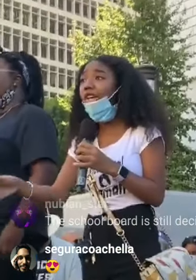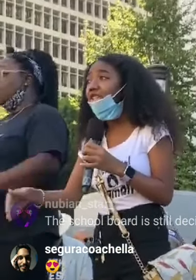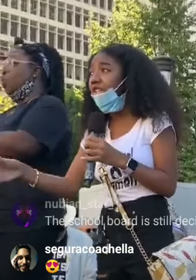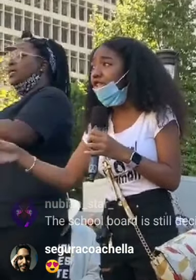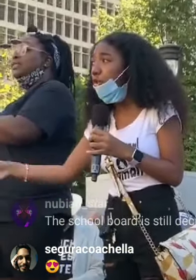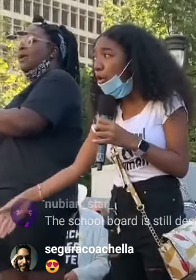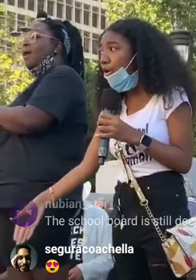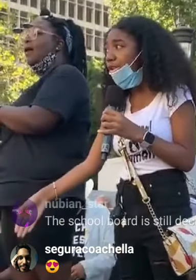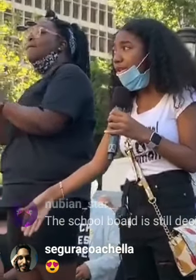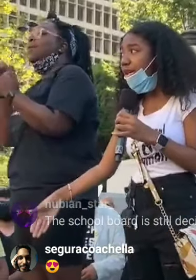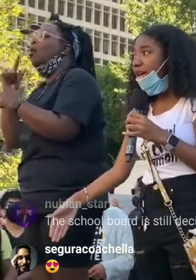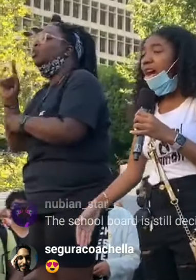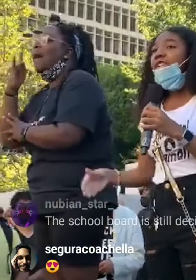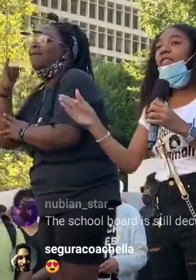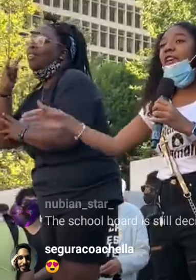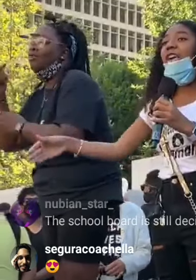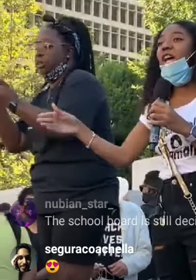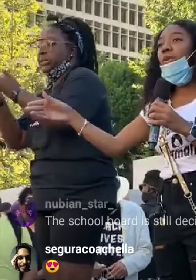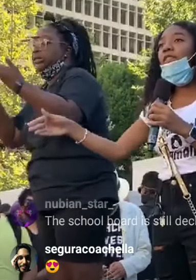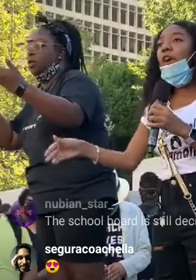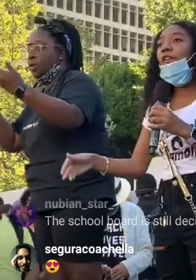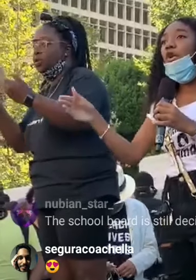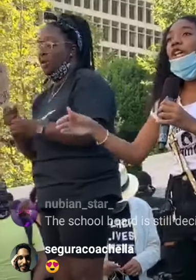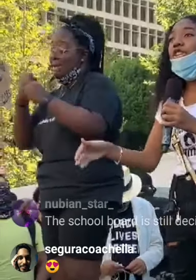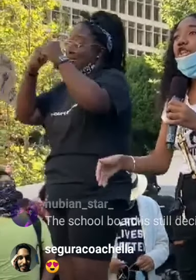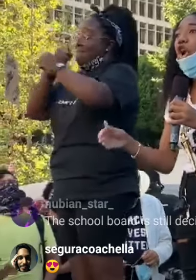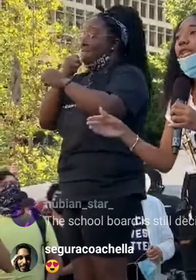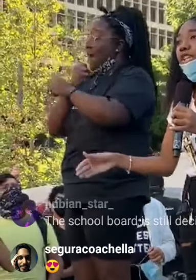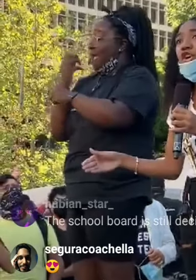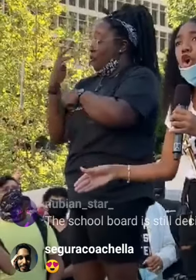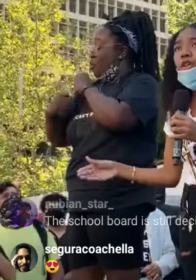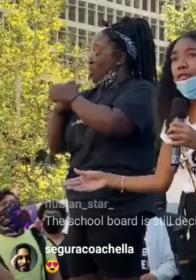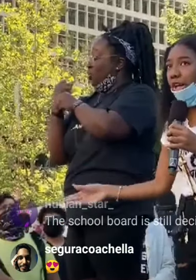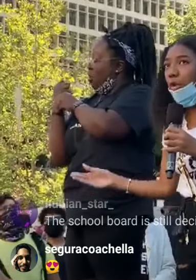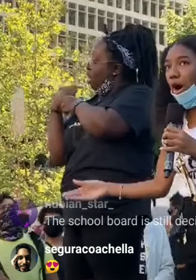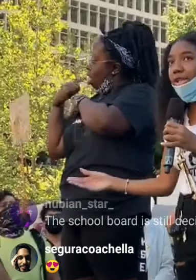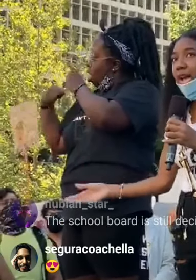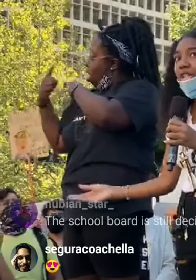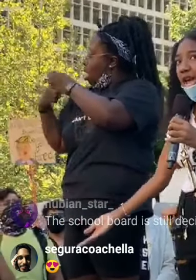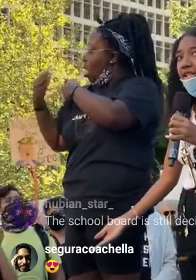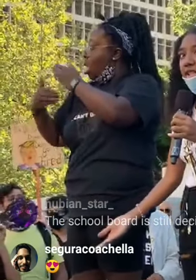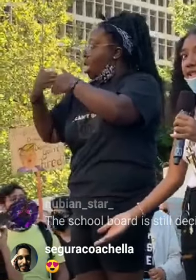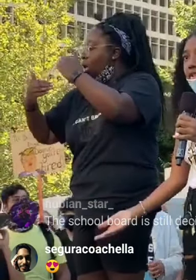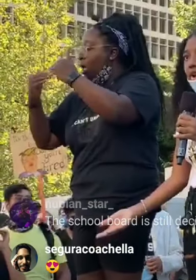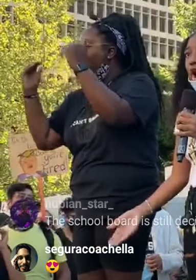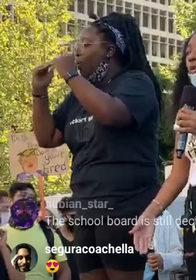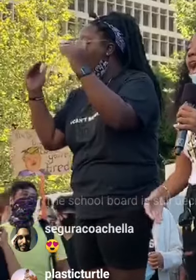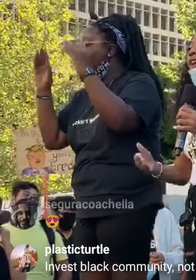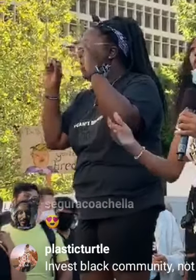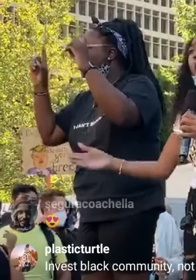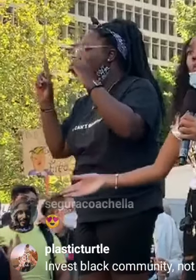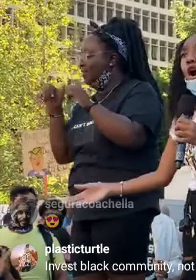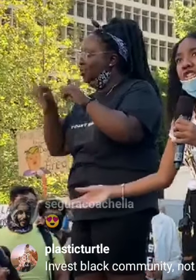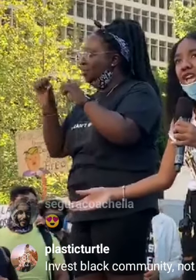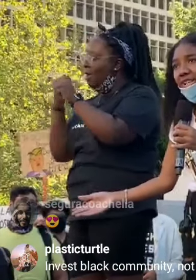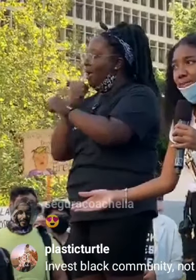LA, the segregation in schools. The fight that we fought 40 years ago is still going for equality education.